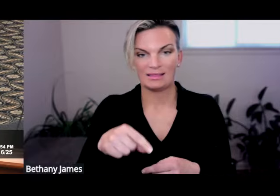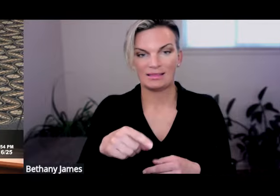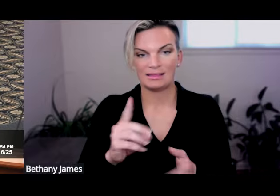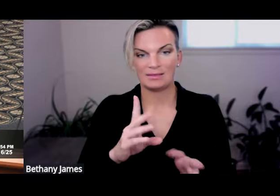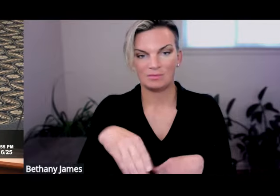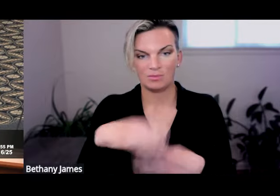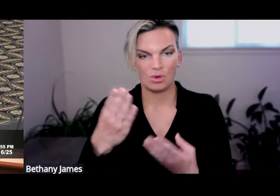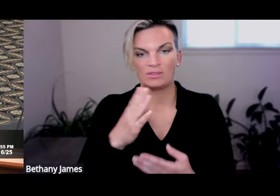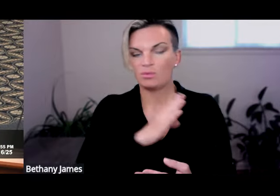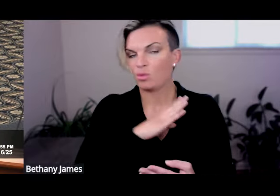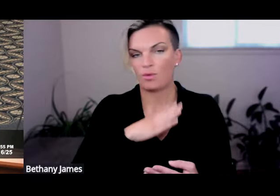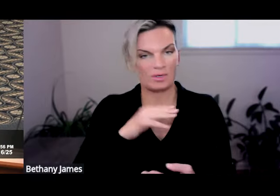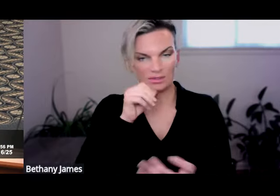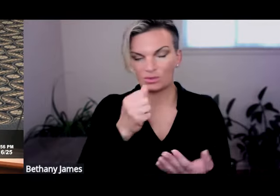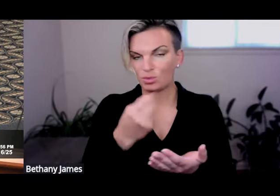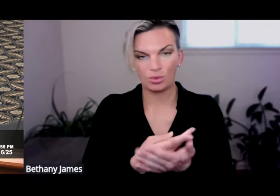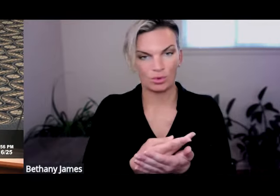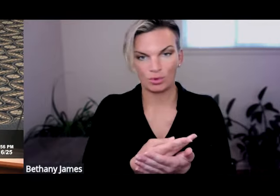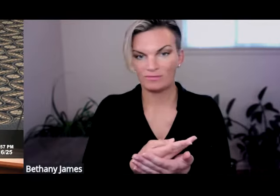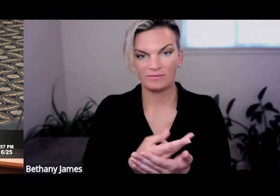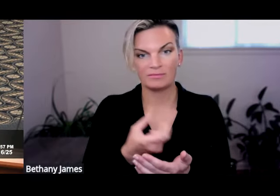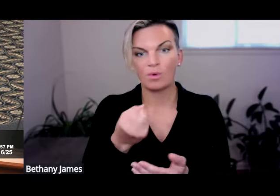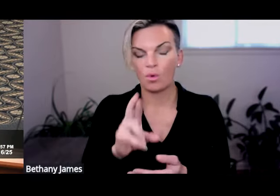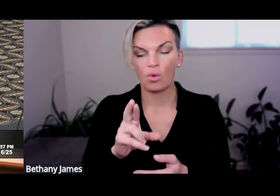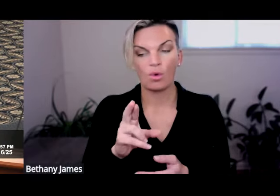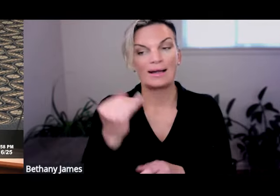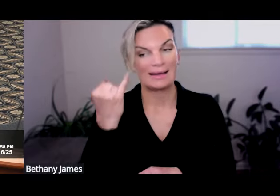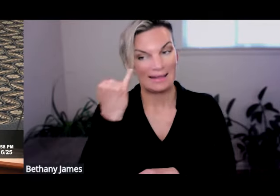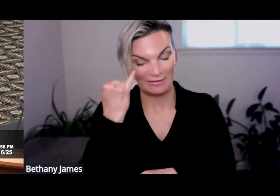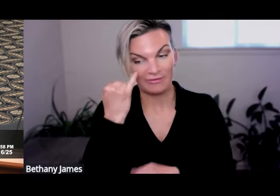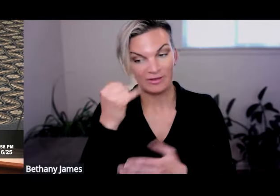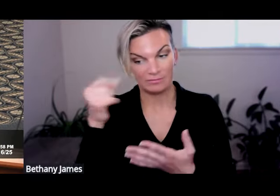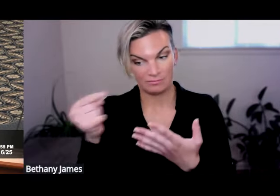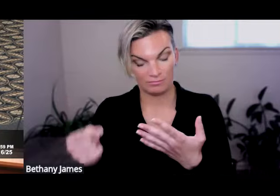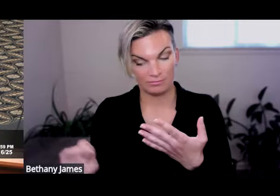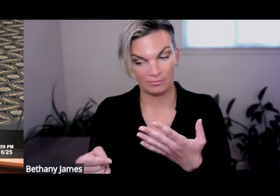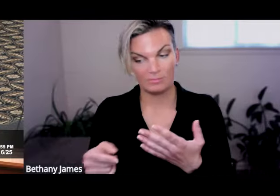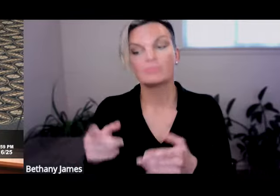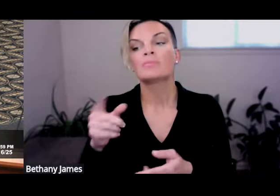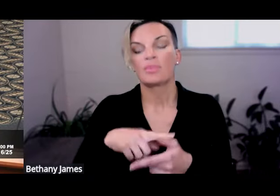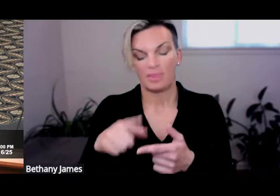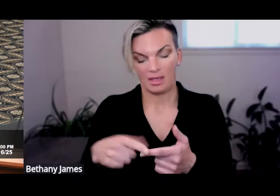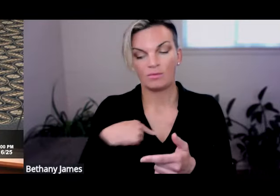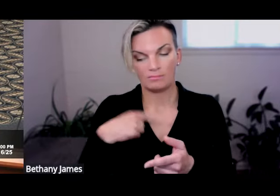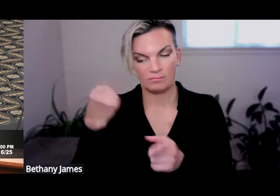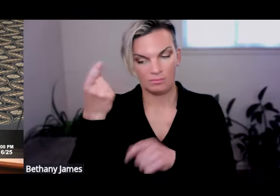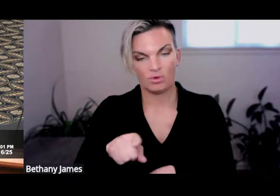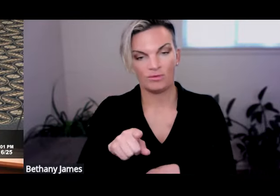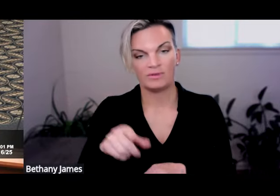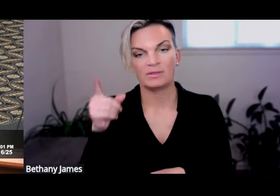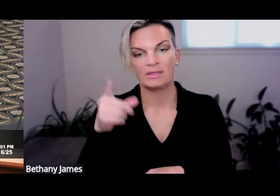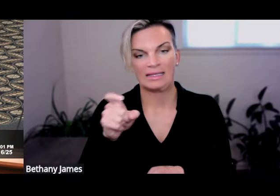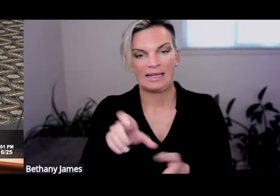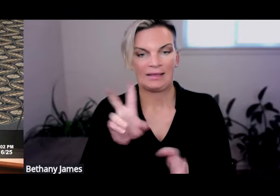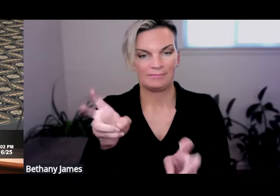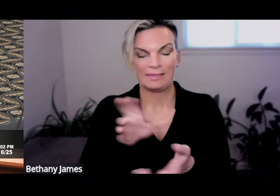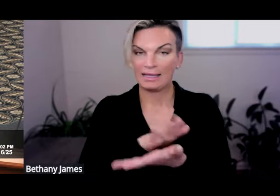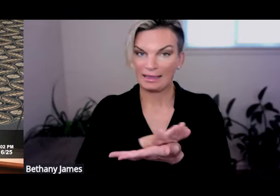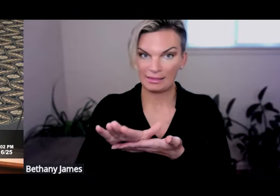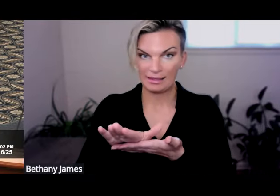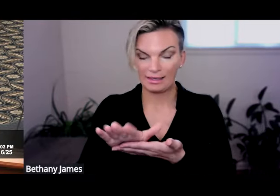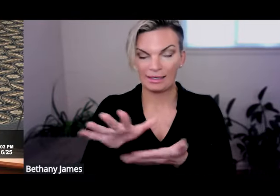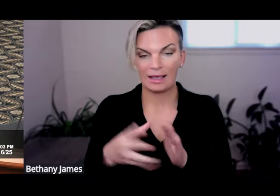does not approve or conditionally approve until they see a clean copy, which is the words that